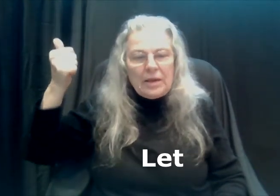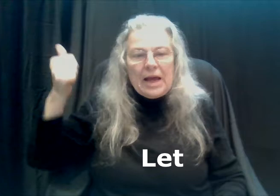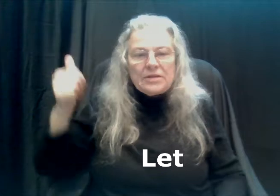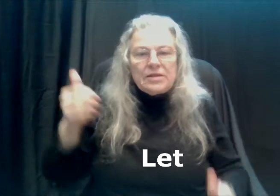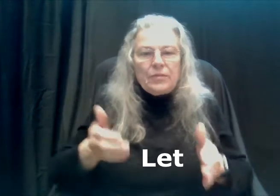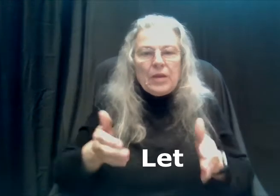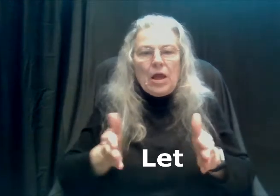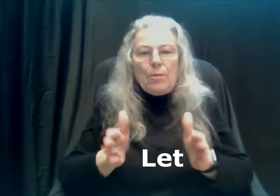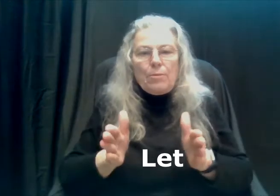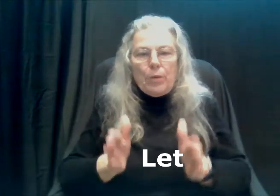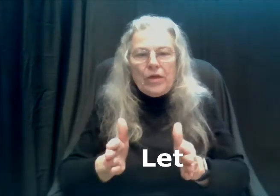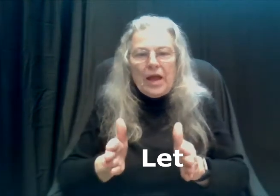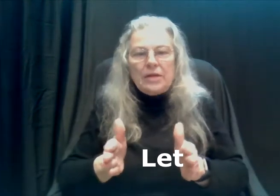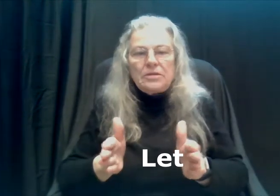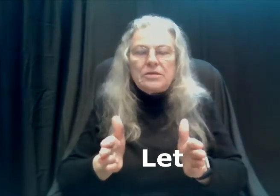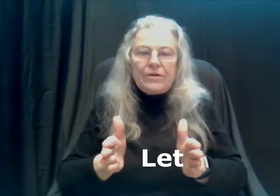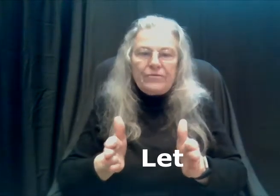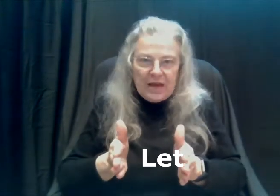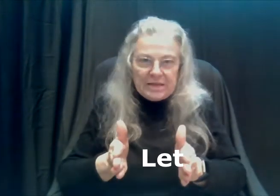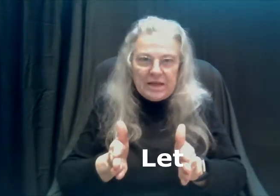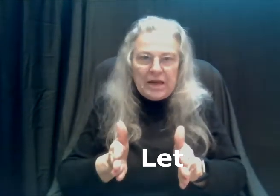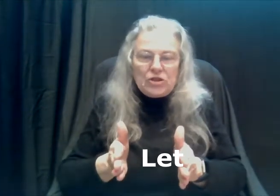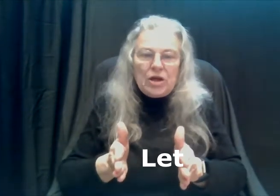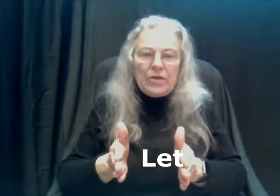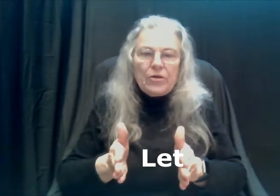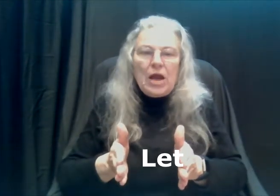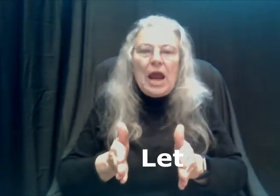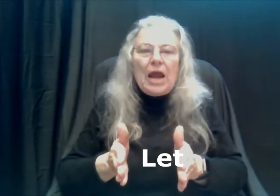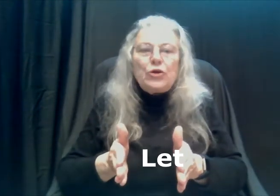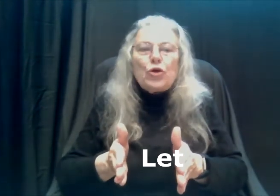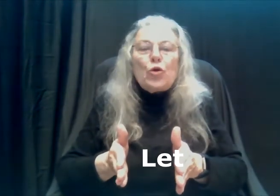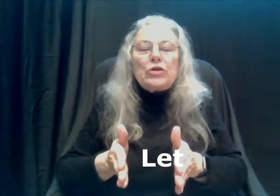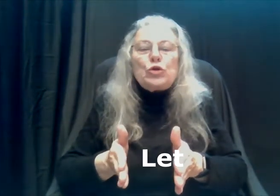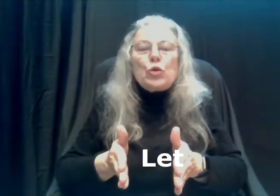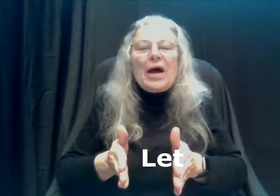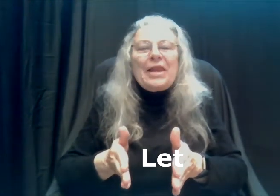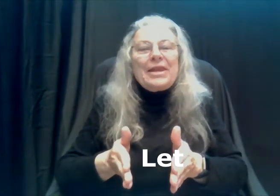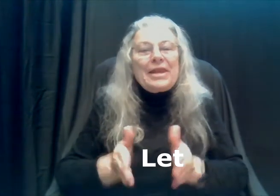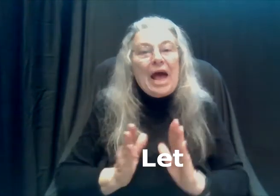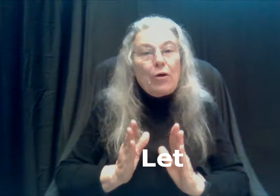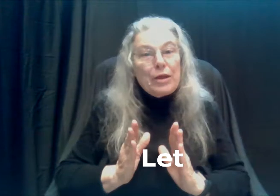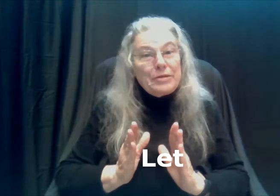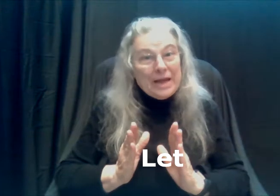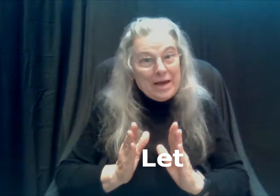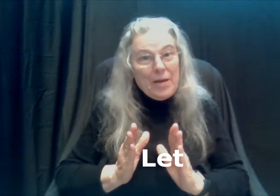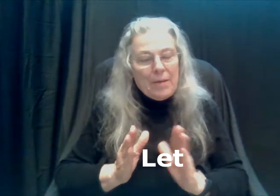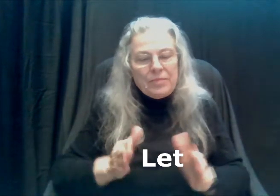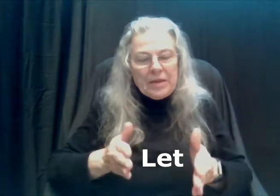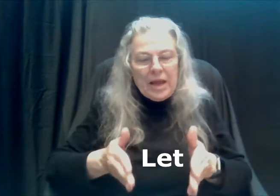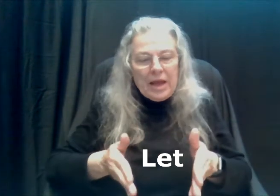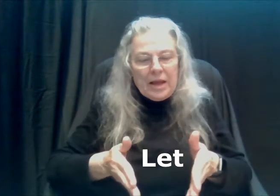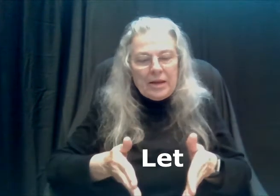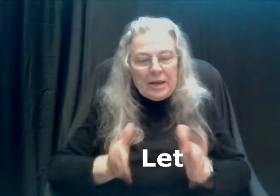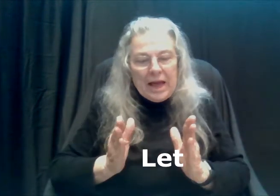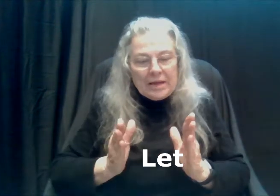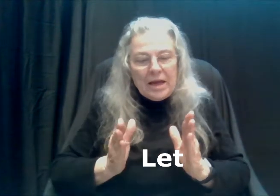Let's. Both hands, they're facing each other, and you're going to allow them to come up. Let.